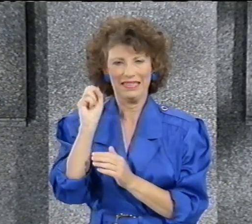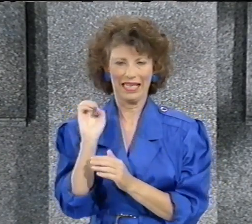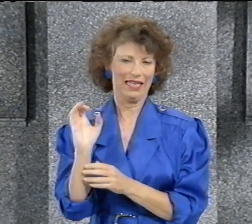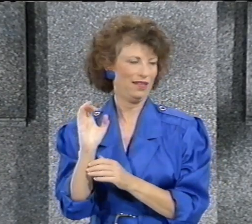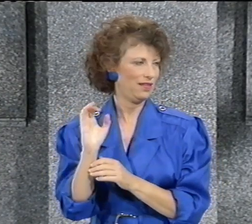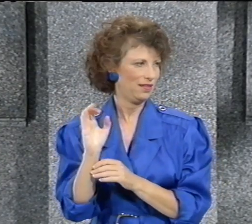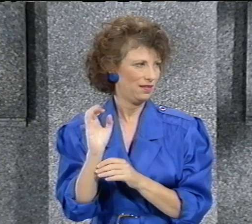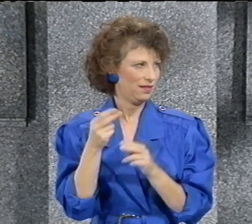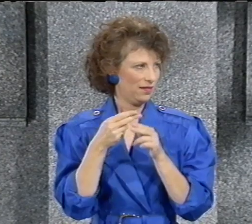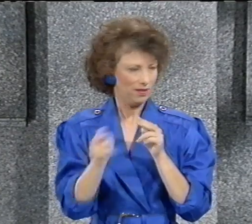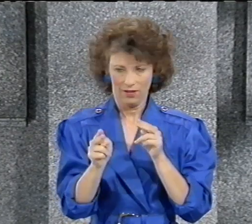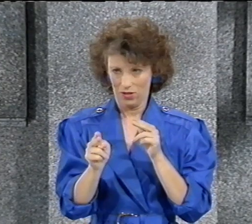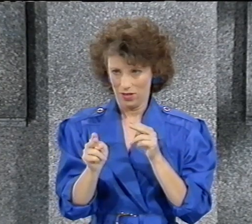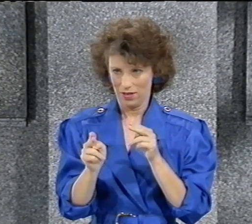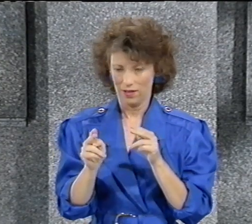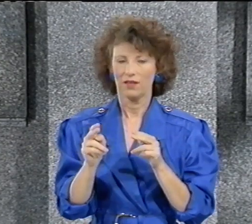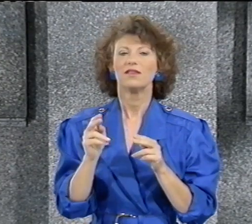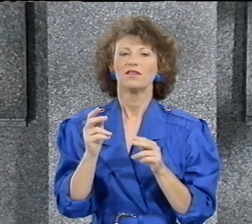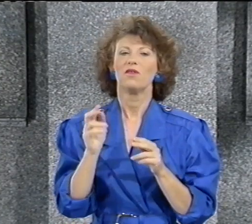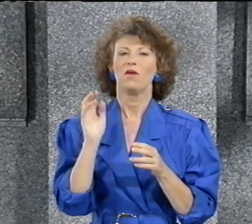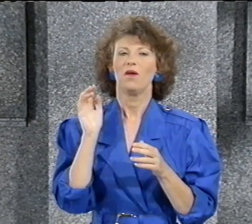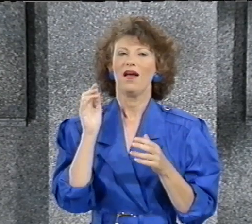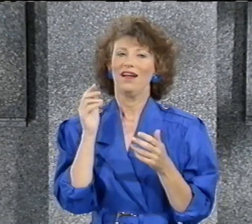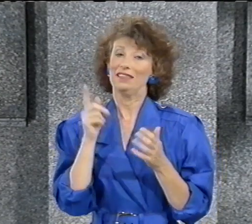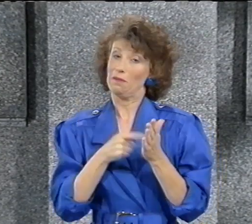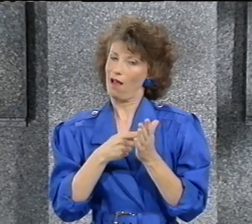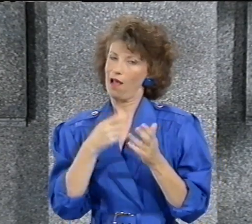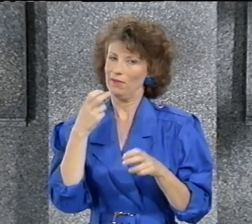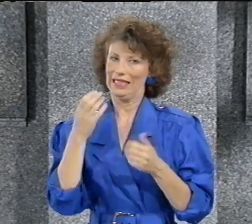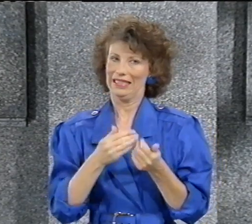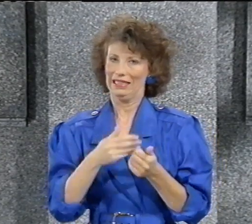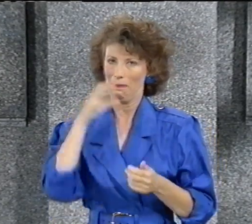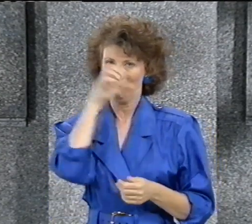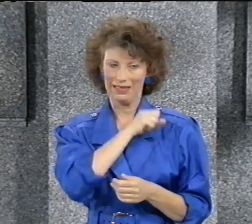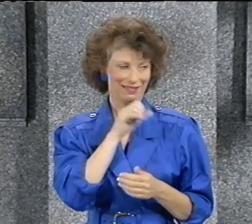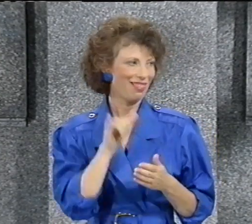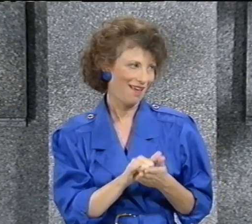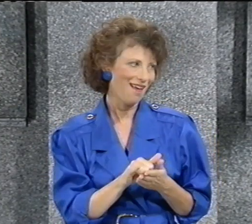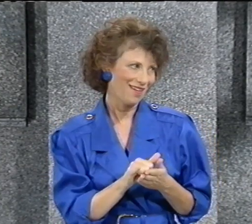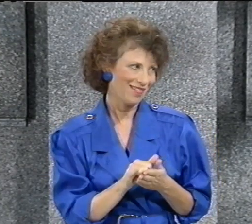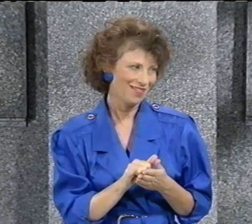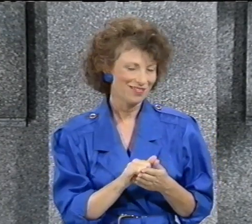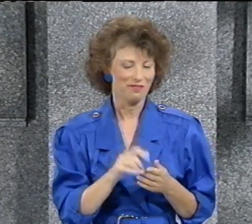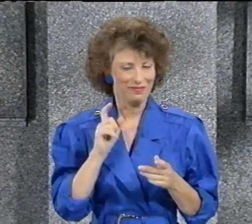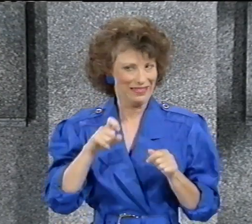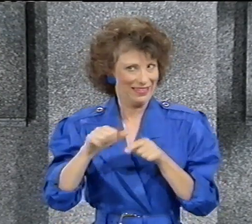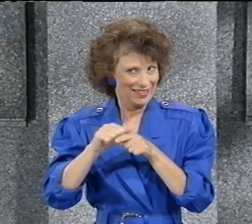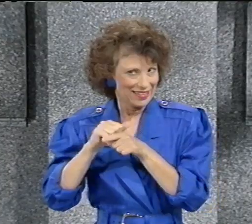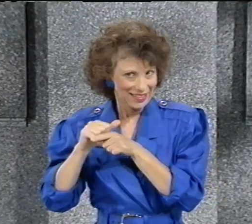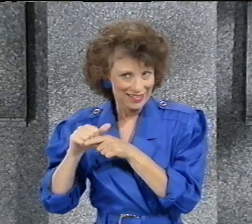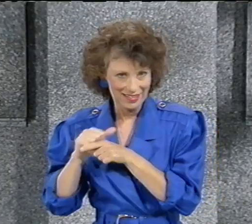It's very brief, probably a fraction of a second, and it's easy to miss sometimes. It does require